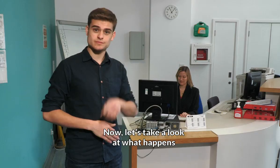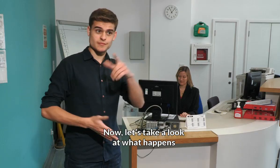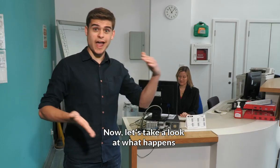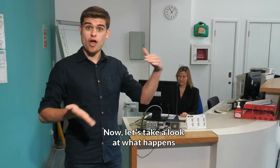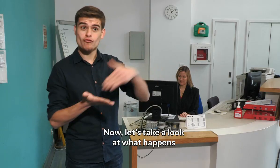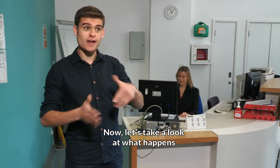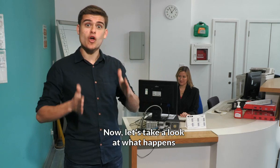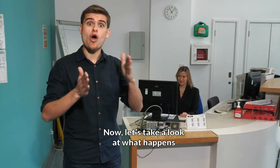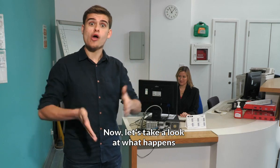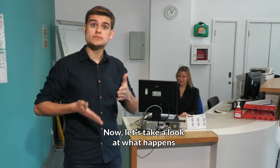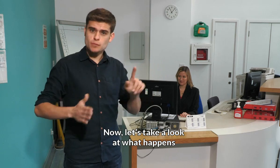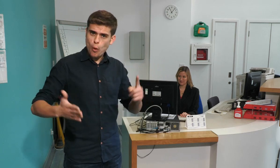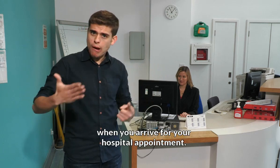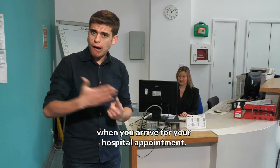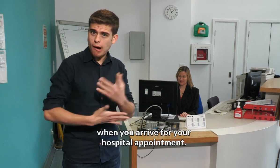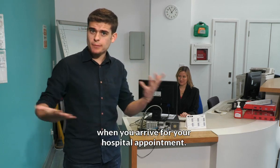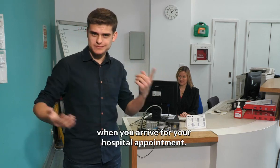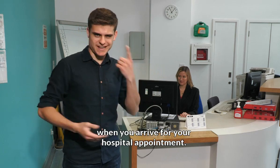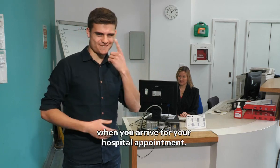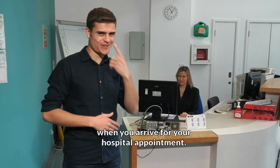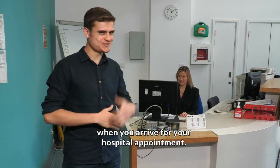Now let's take a look at what happens when you arrive for your hospital appointment.